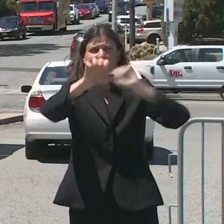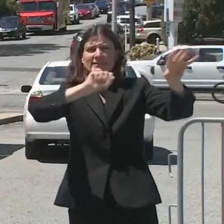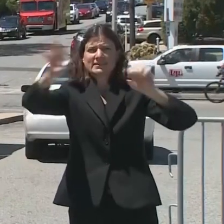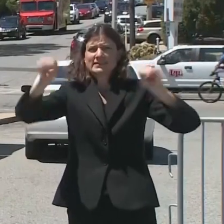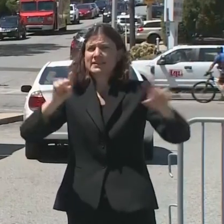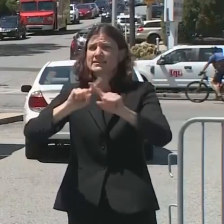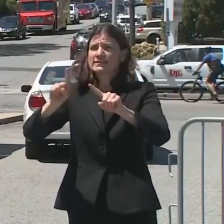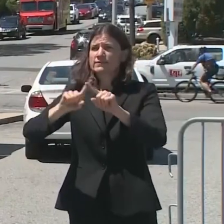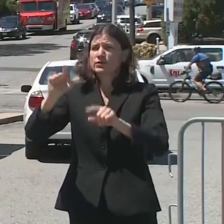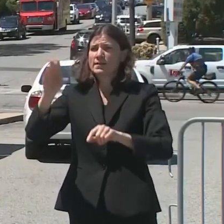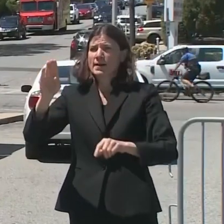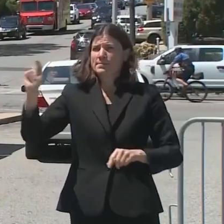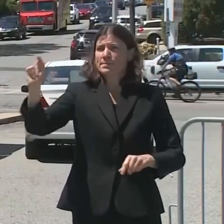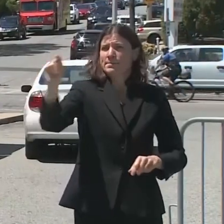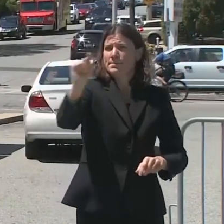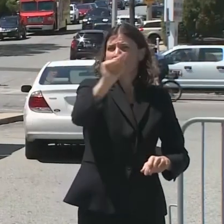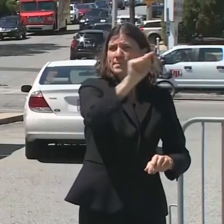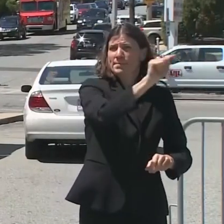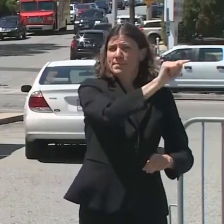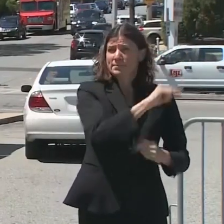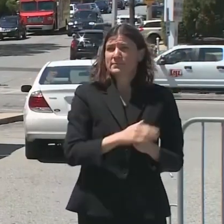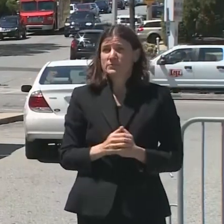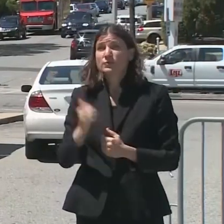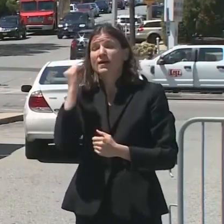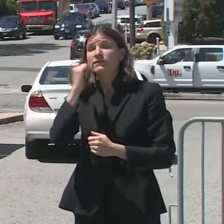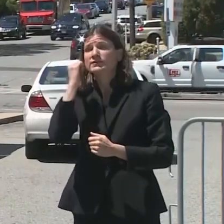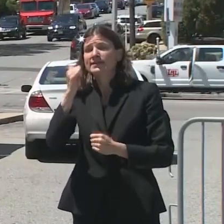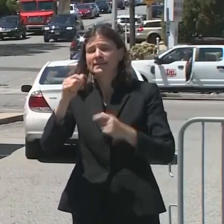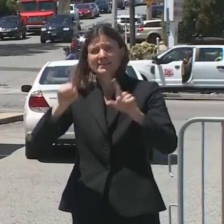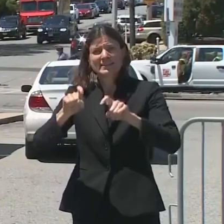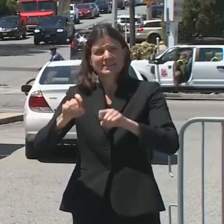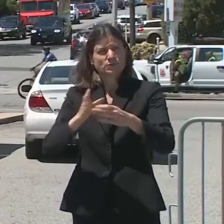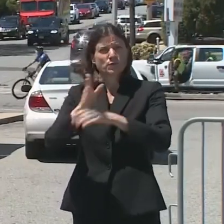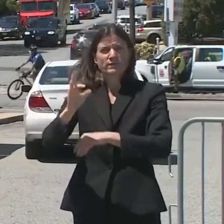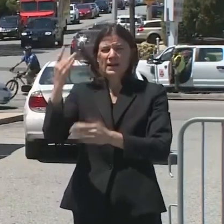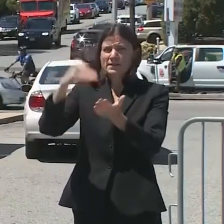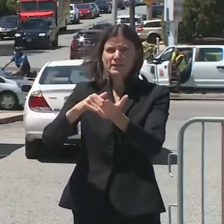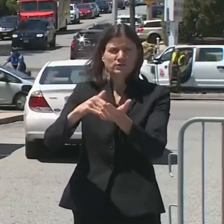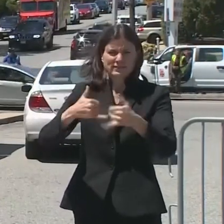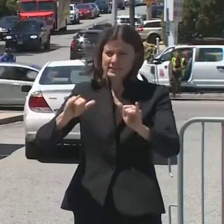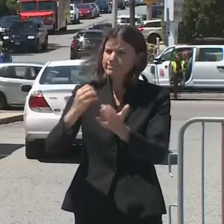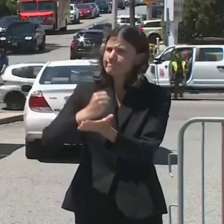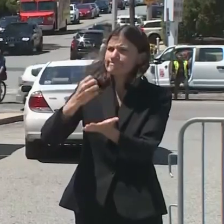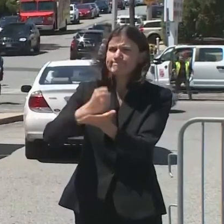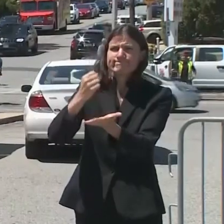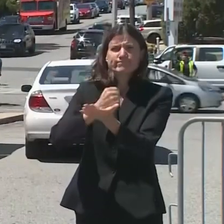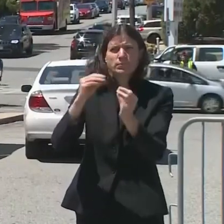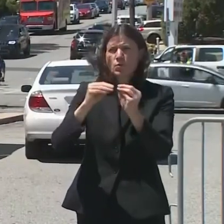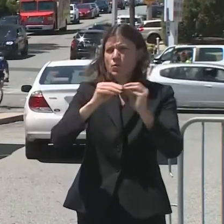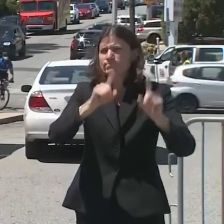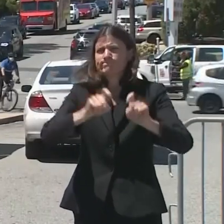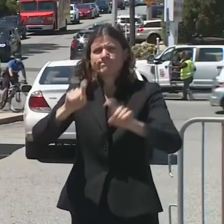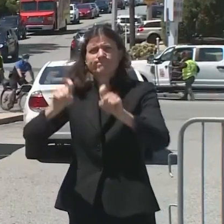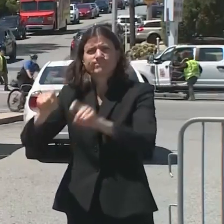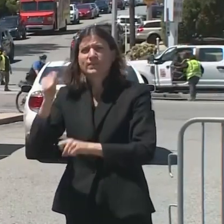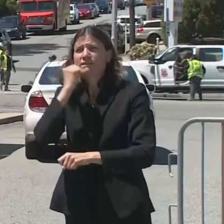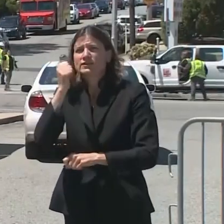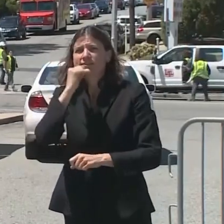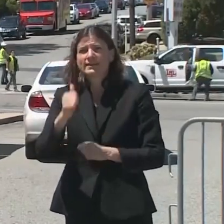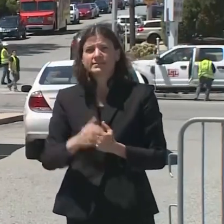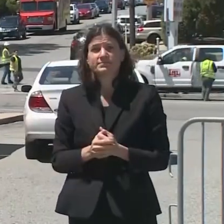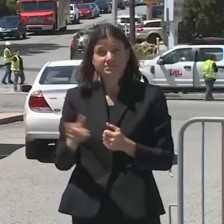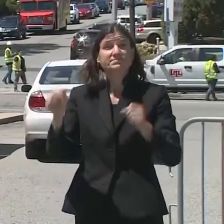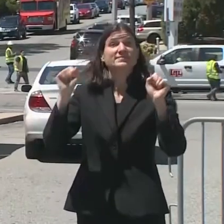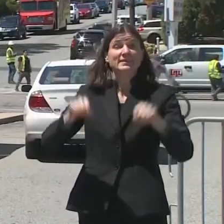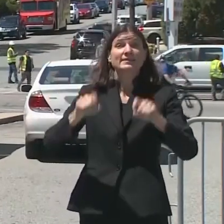and 15,000 tests a day, depending upon the day. That's good progress, and it means it's possible for us to continue to expand our testing and have